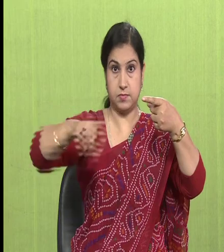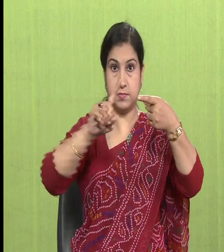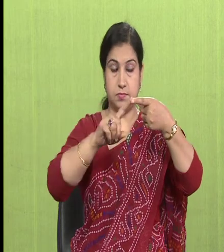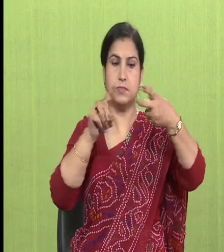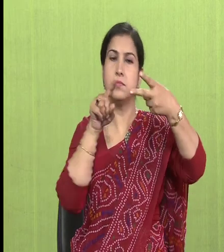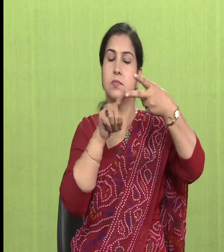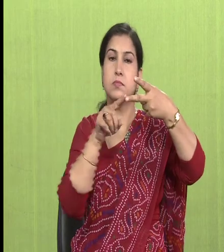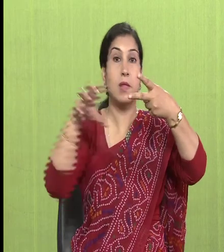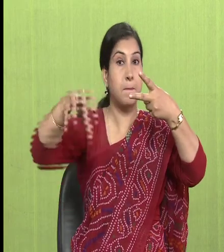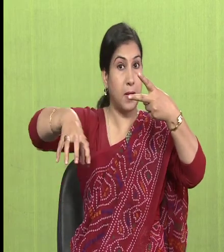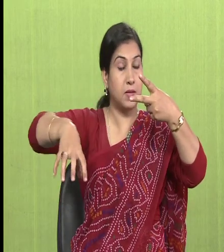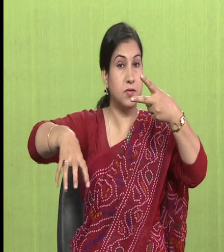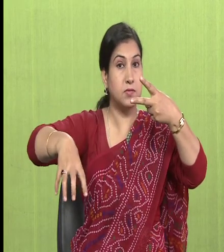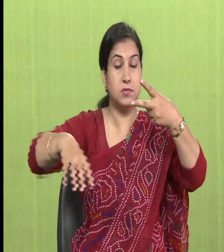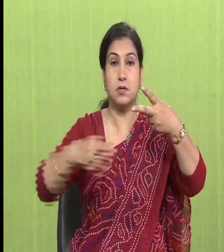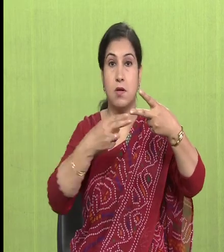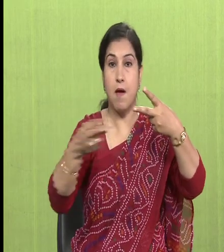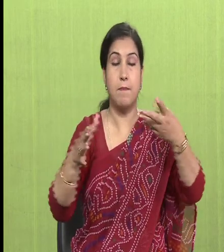Second name is Harappa.